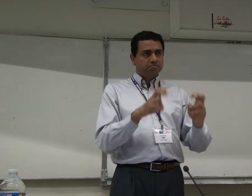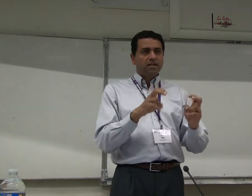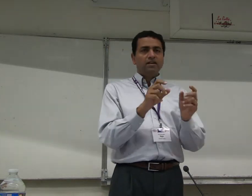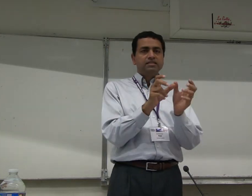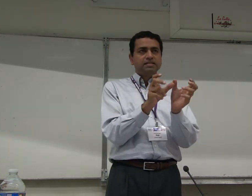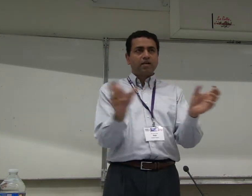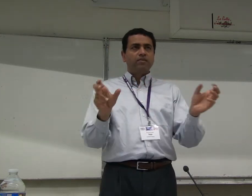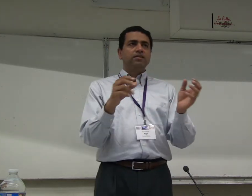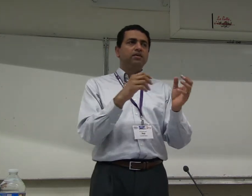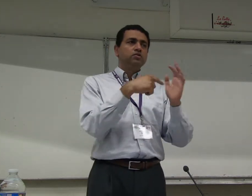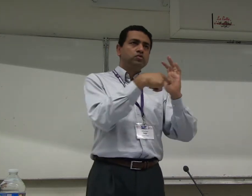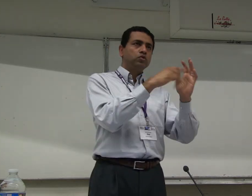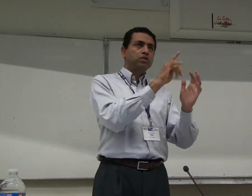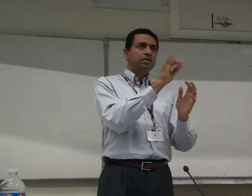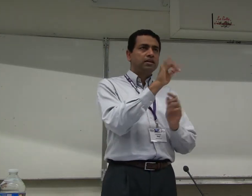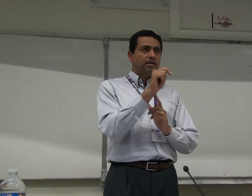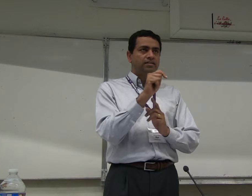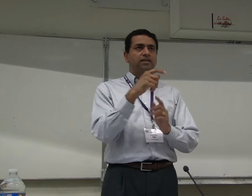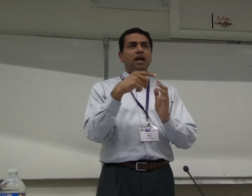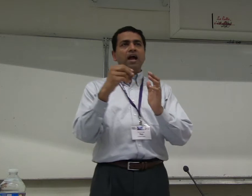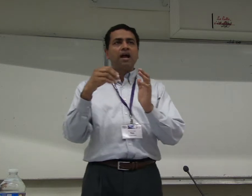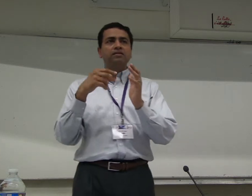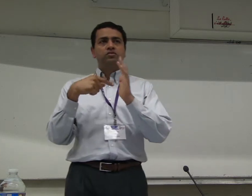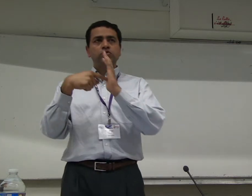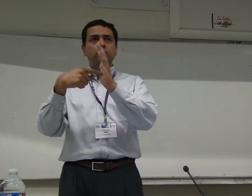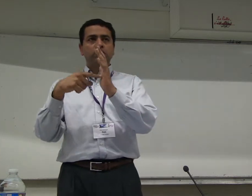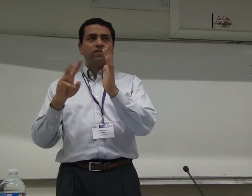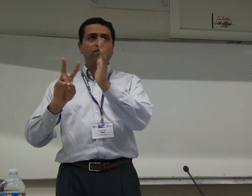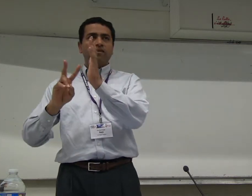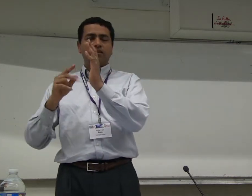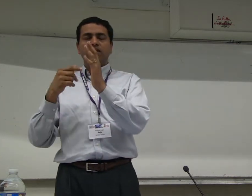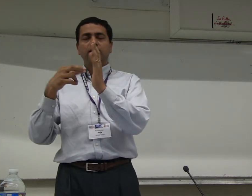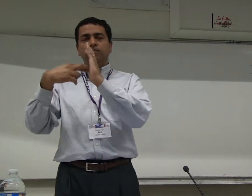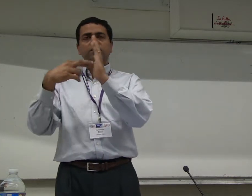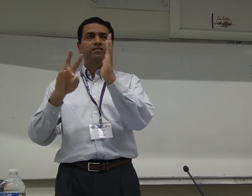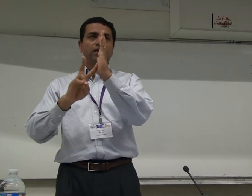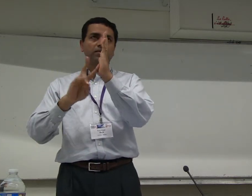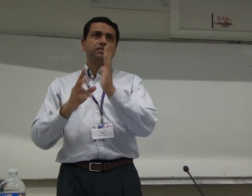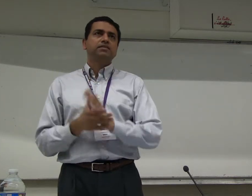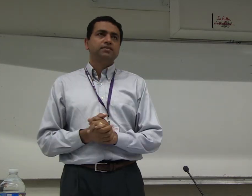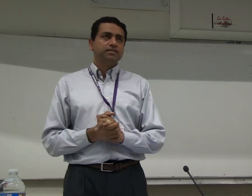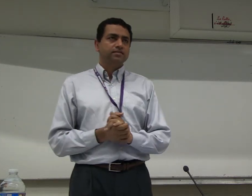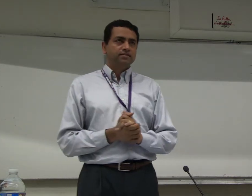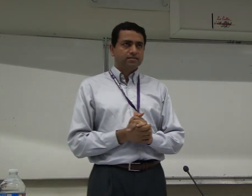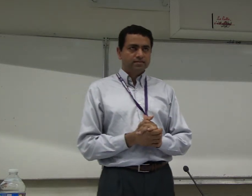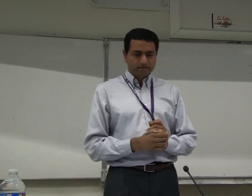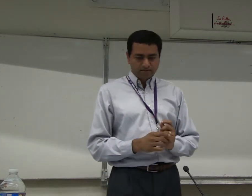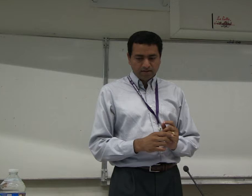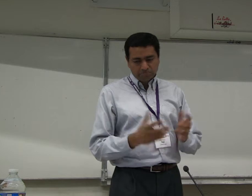when it sees brackets, which is how non-speech information is represented most of the time in the subtitles,